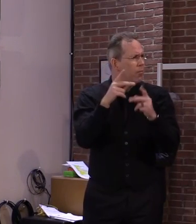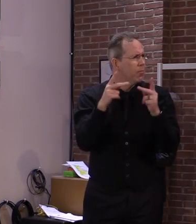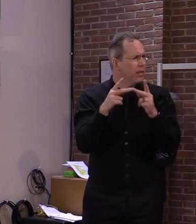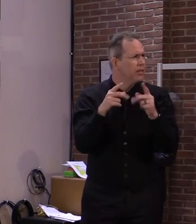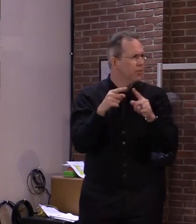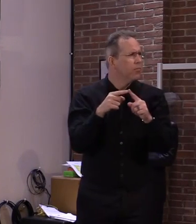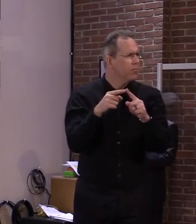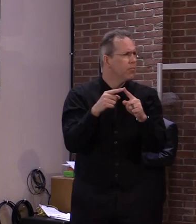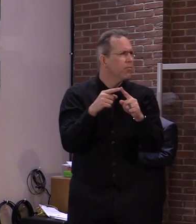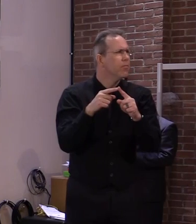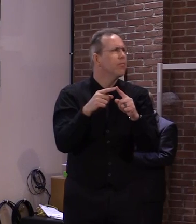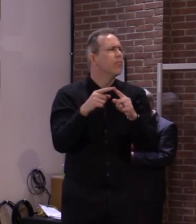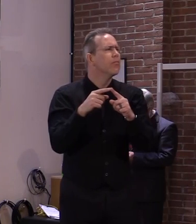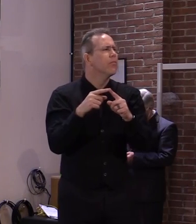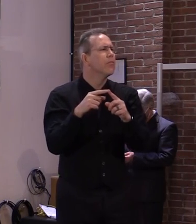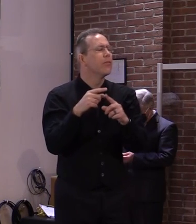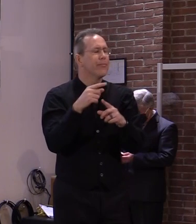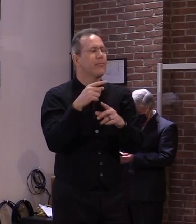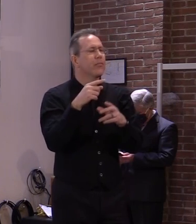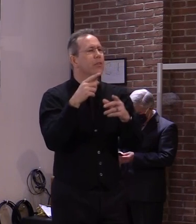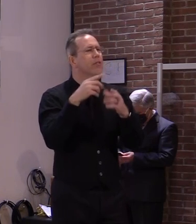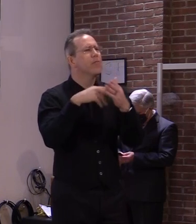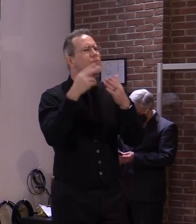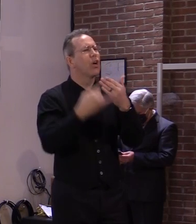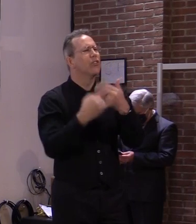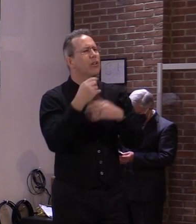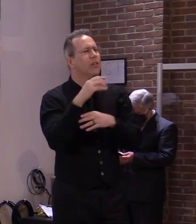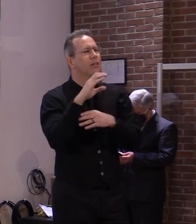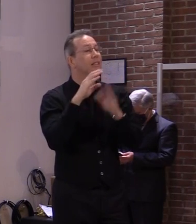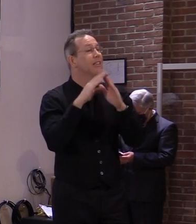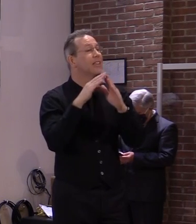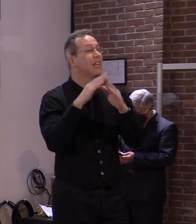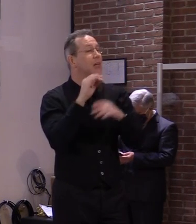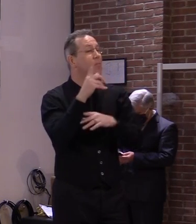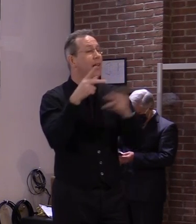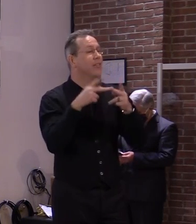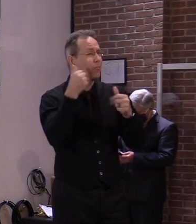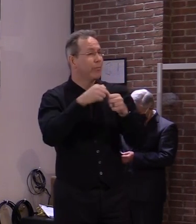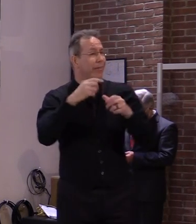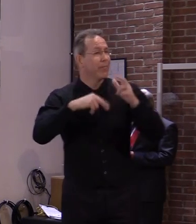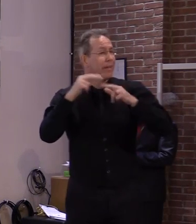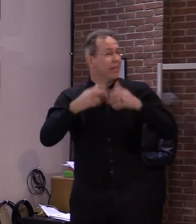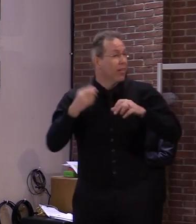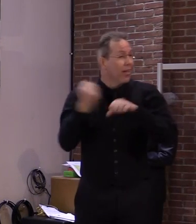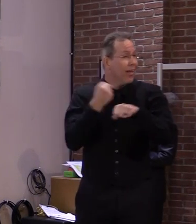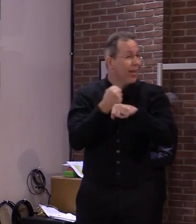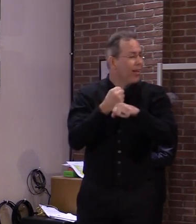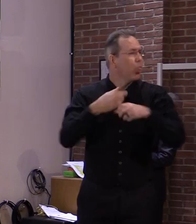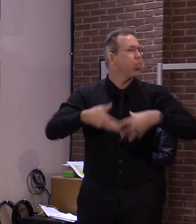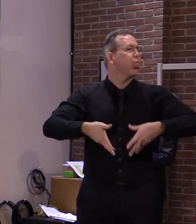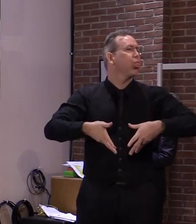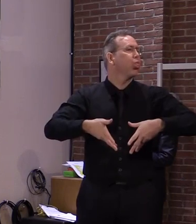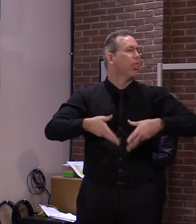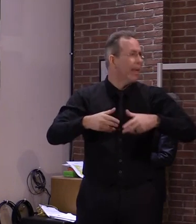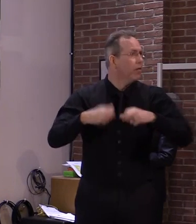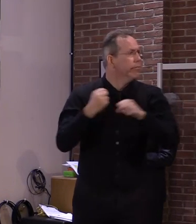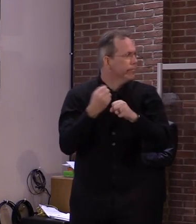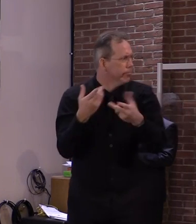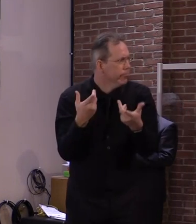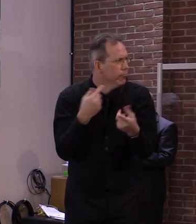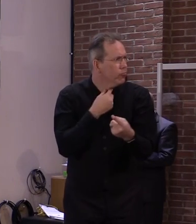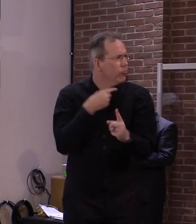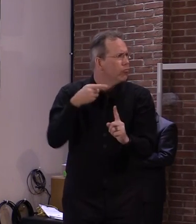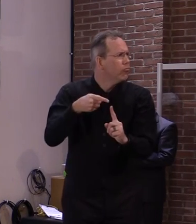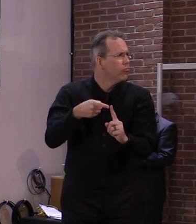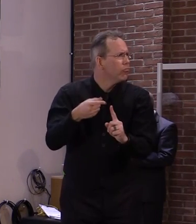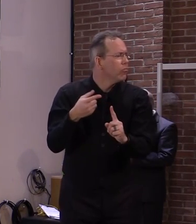this is going to be the biggest building project going forward for some time, I'm sure, almost $200 million, about $165